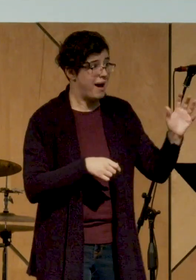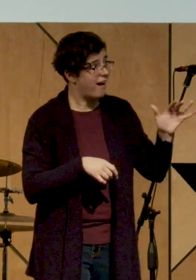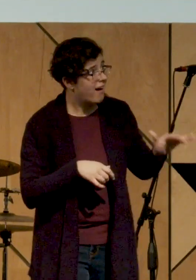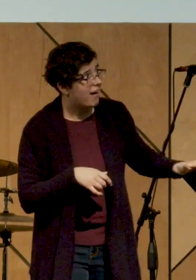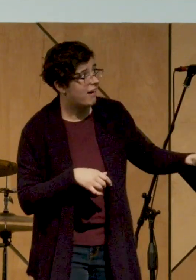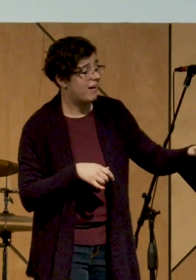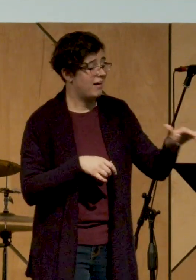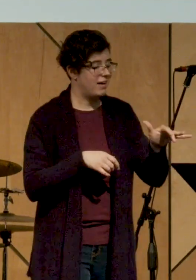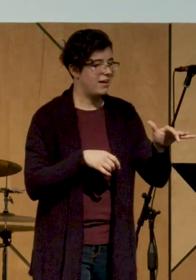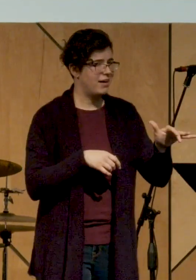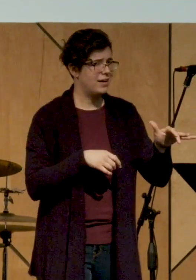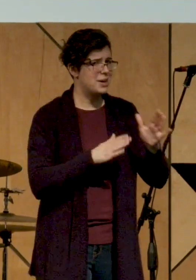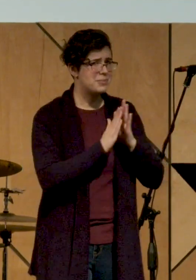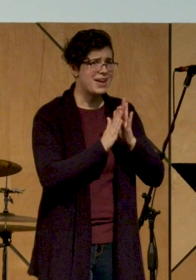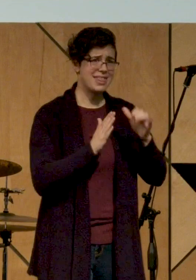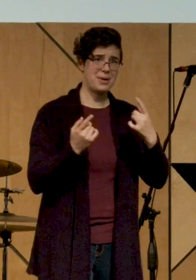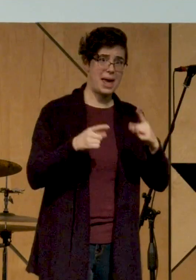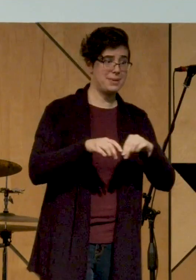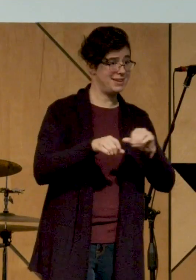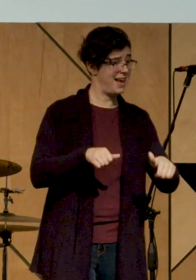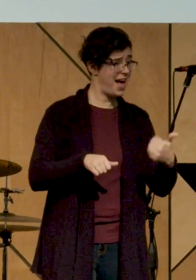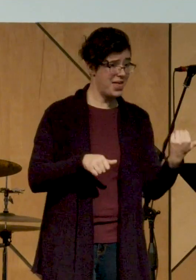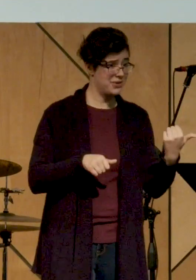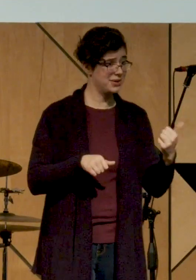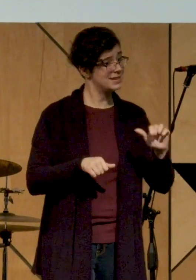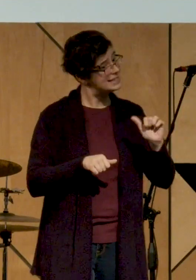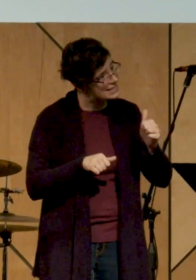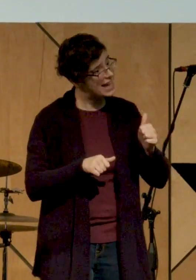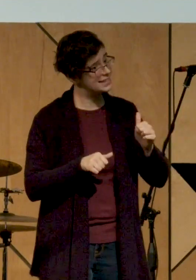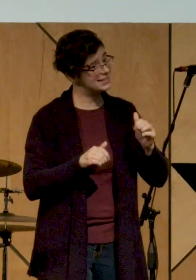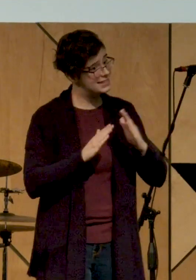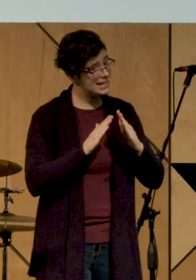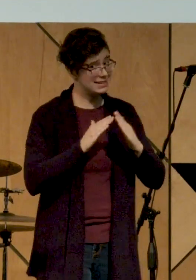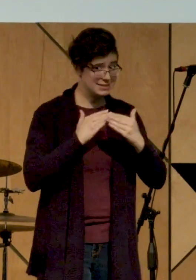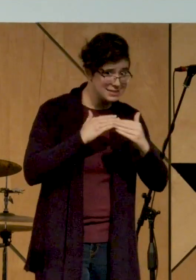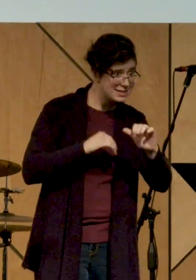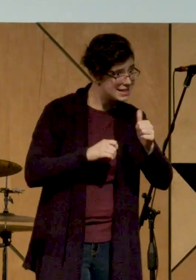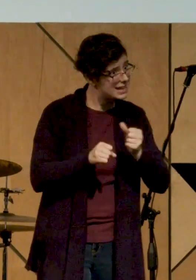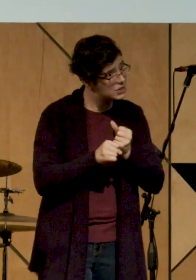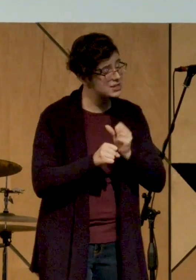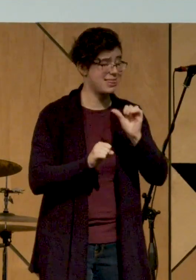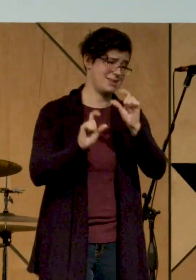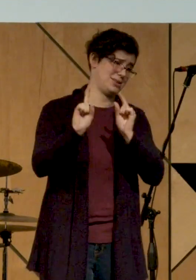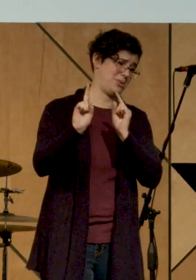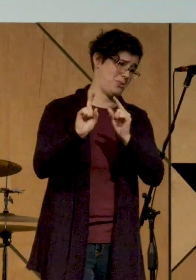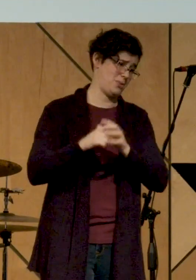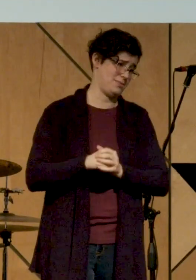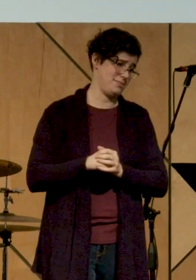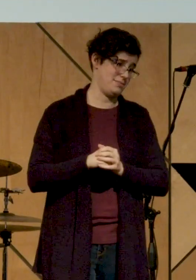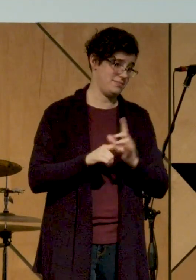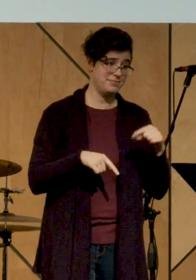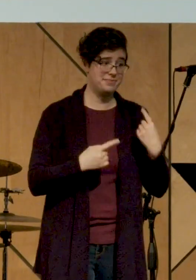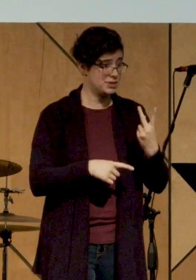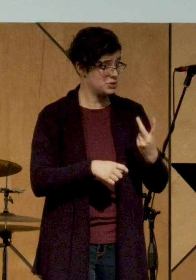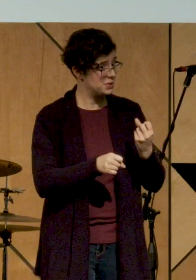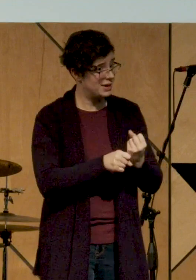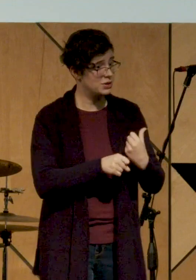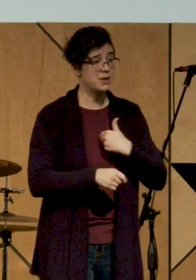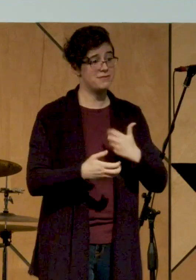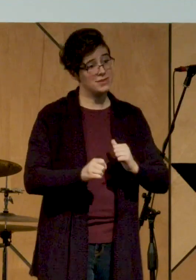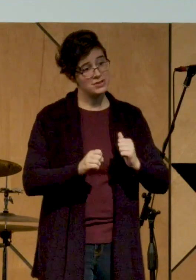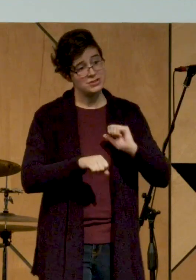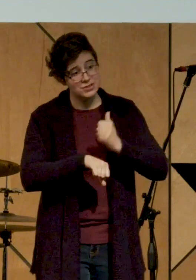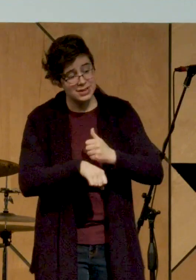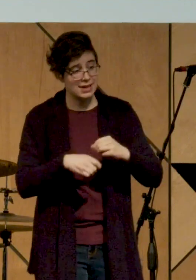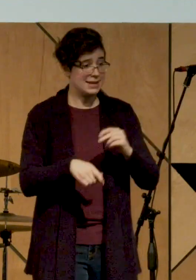church planting, happen in 10 other cities in the next 10 years? That's what we're praying and hoping for. So we're 2 years in. We've planted in